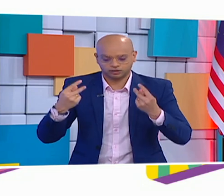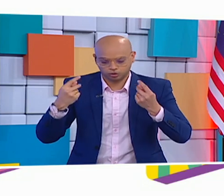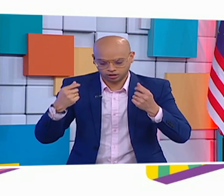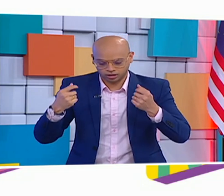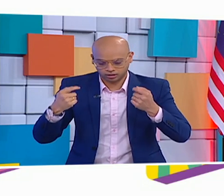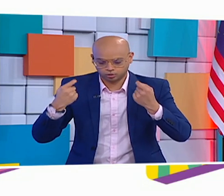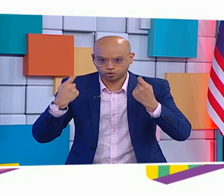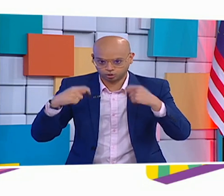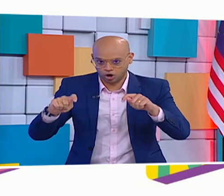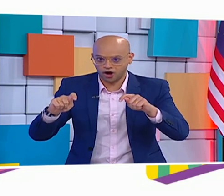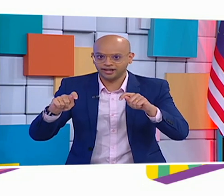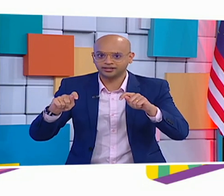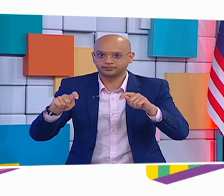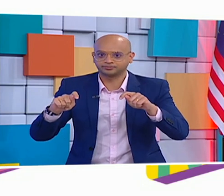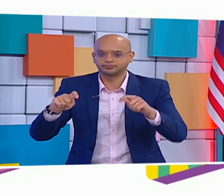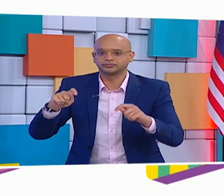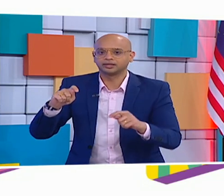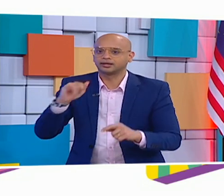favorite. Yes, favorite. Toy.